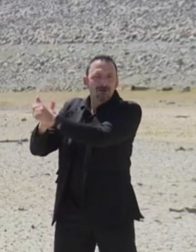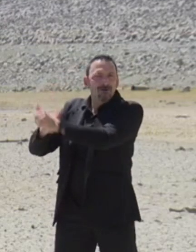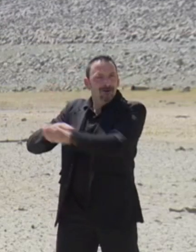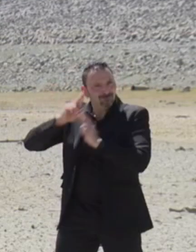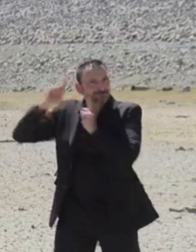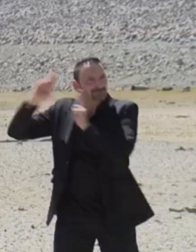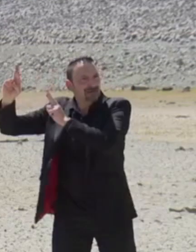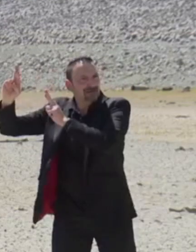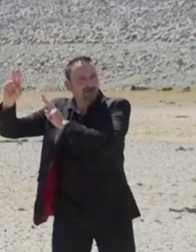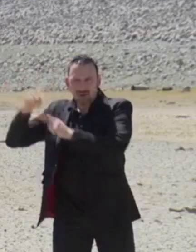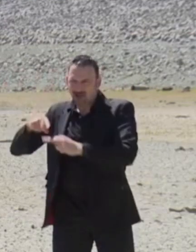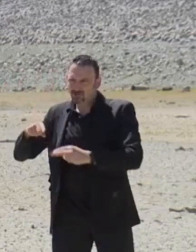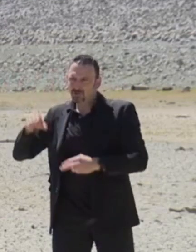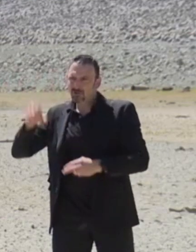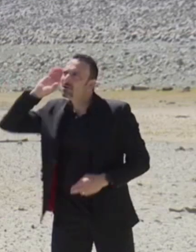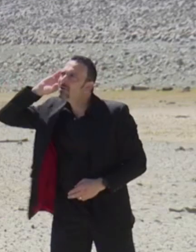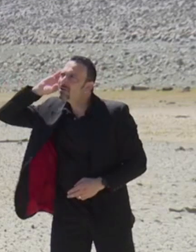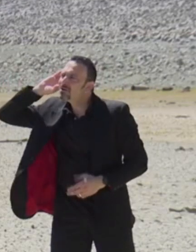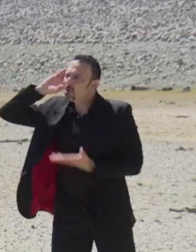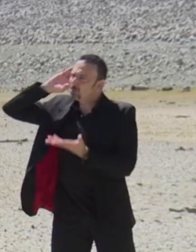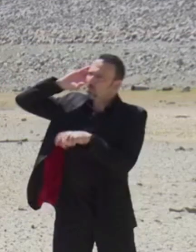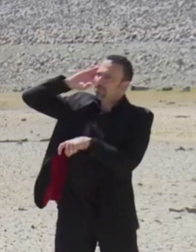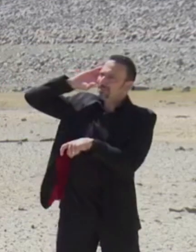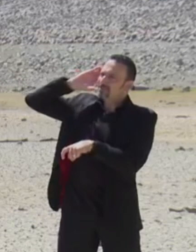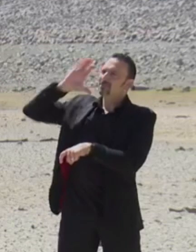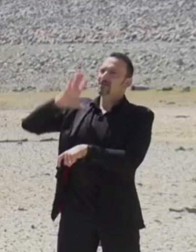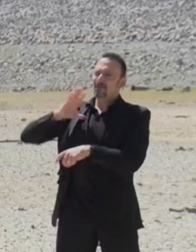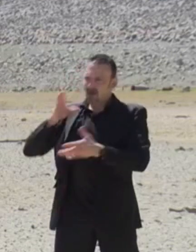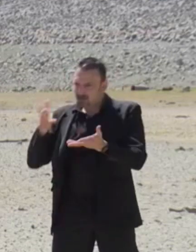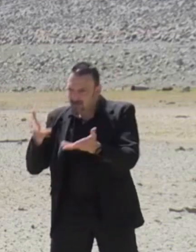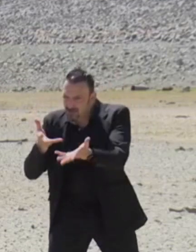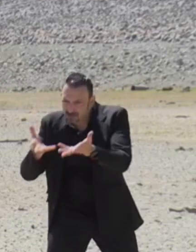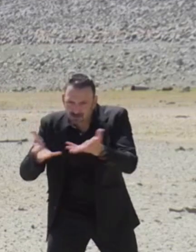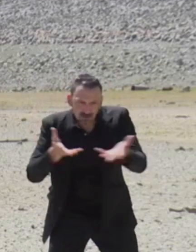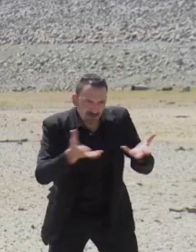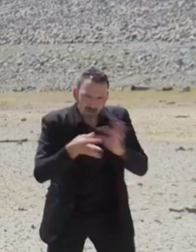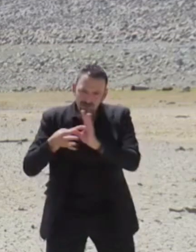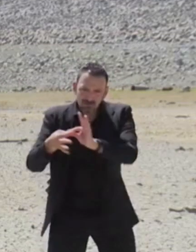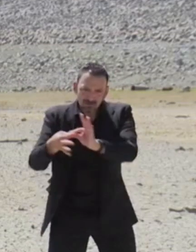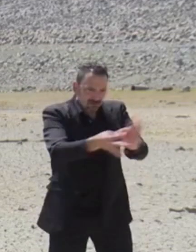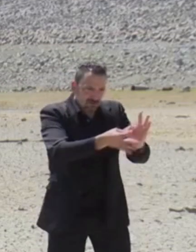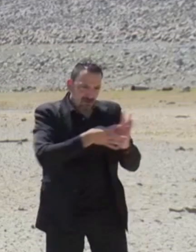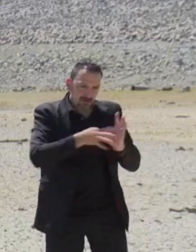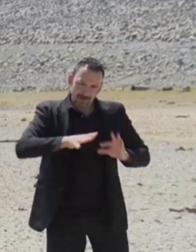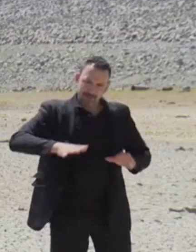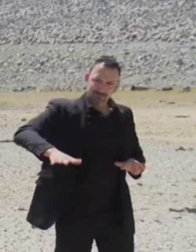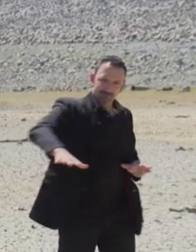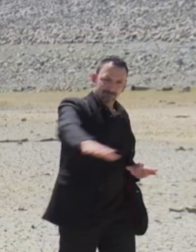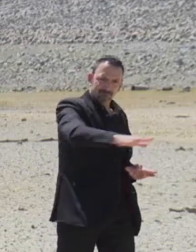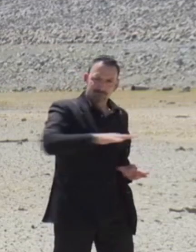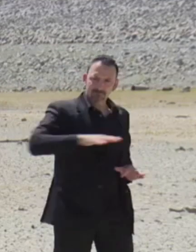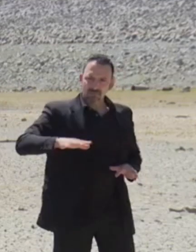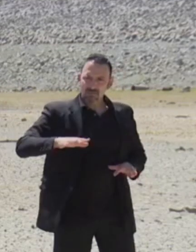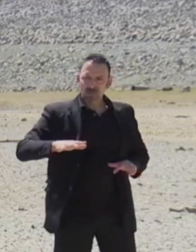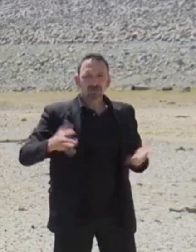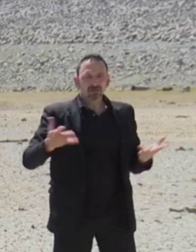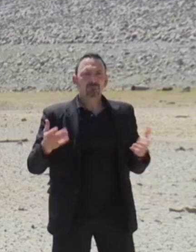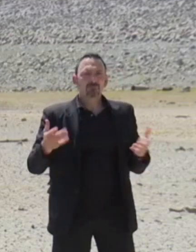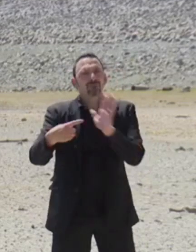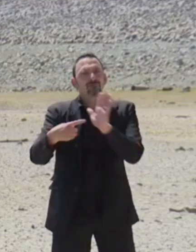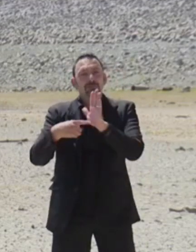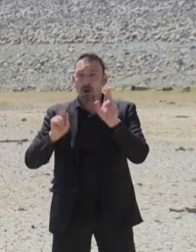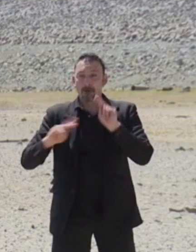assess, understand, and manage these really dry conditions, particularly when it comes to individuals diverting from the